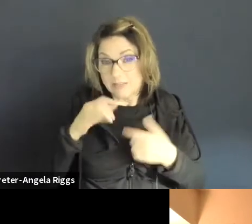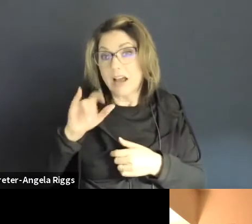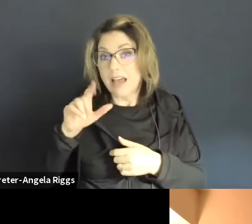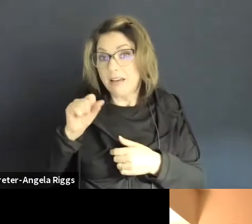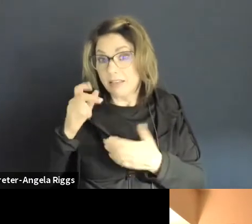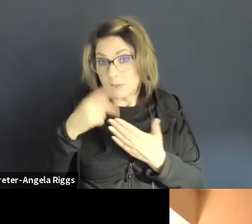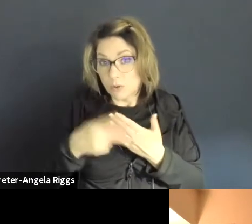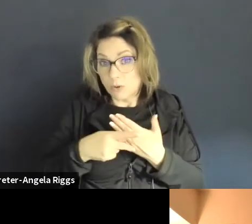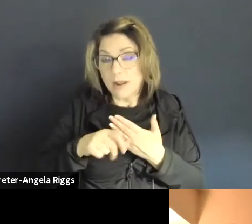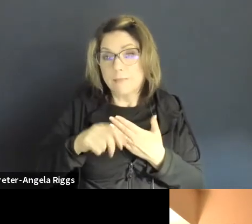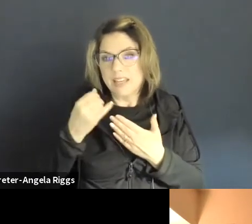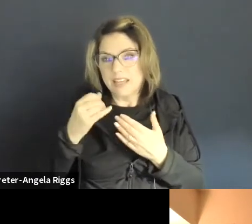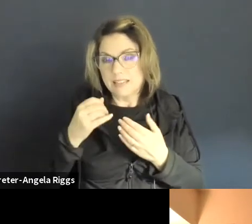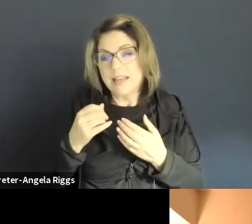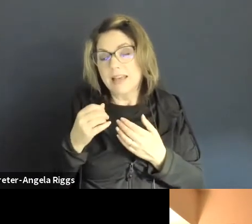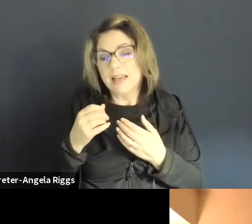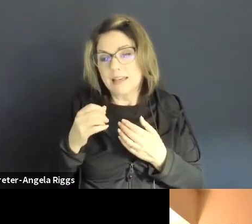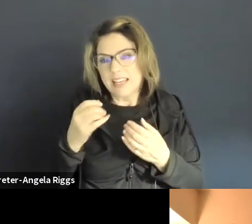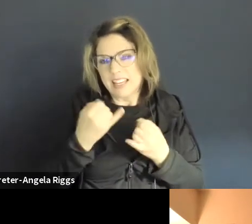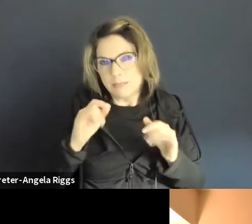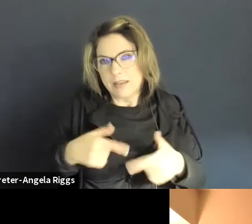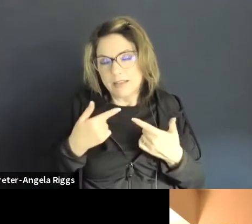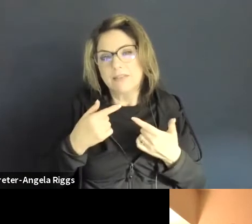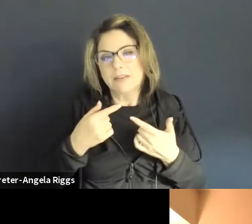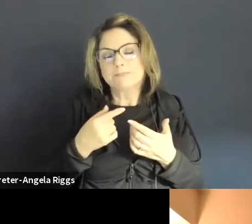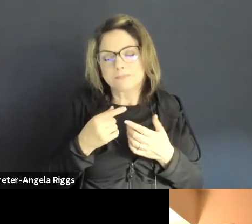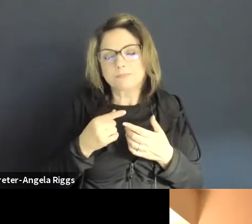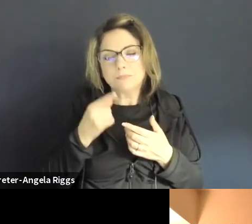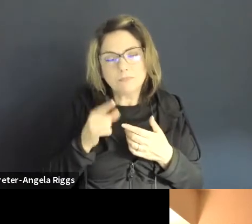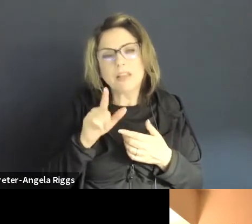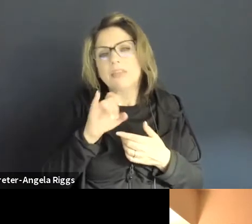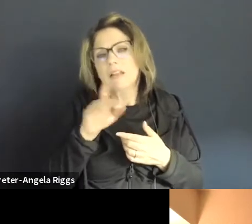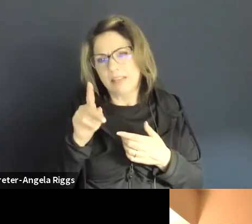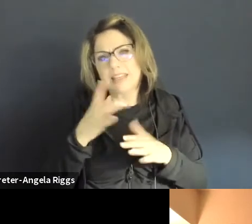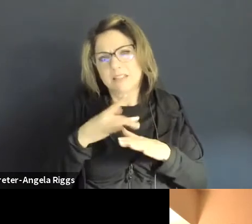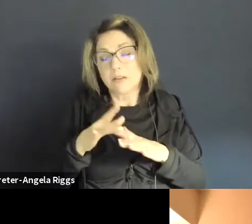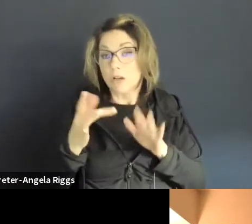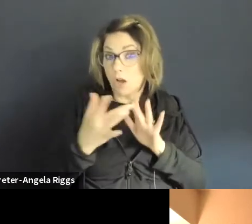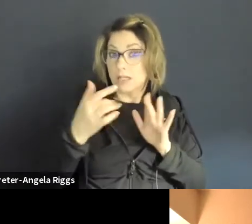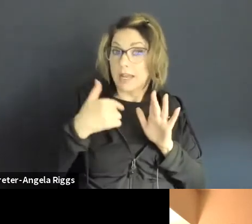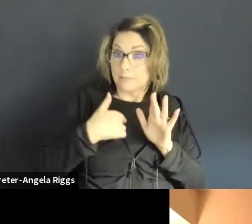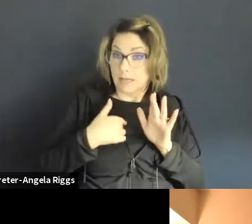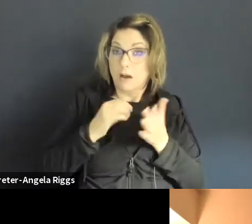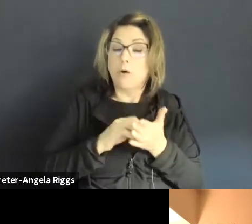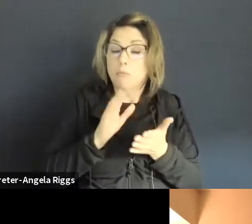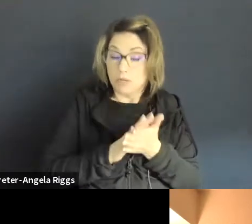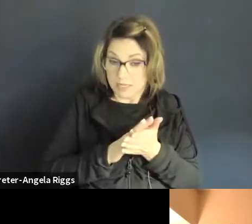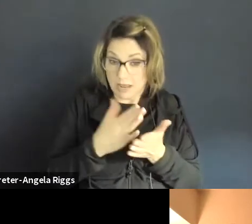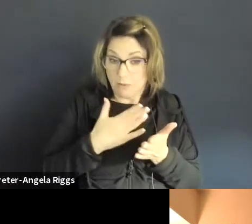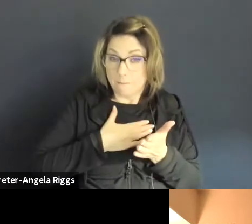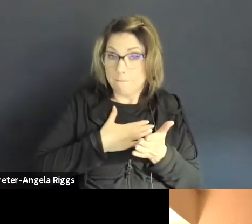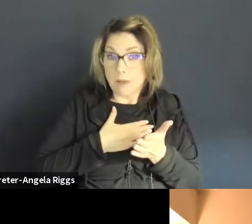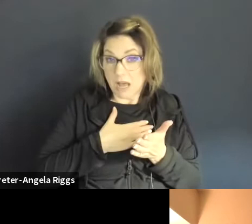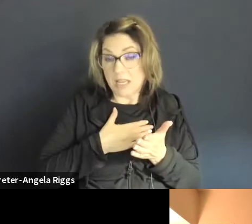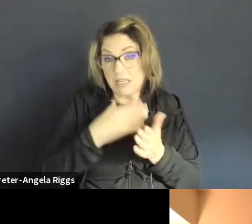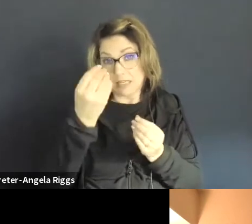other housing resources, those links will be available. You can reach out to me. I'll put my contact information in the chat